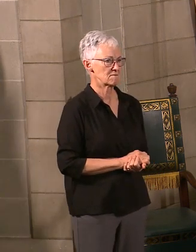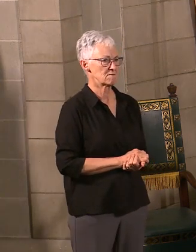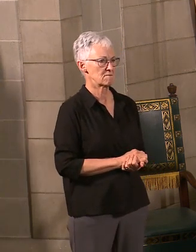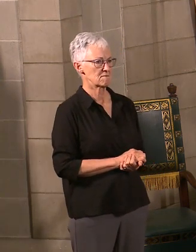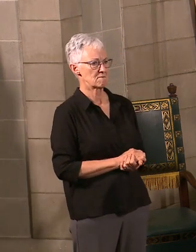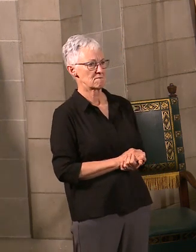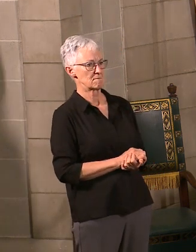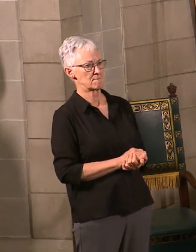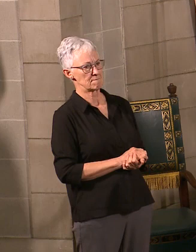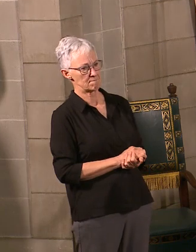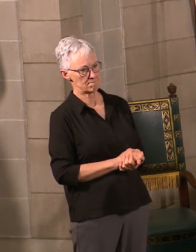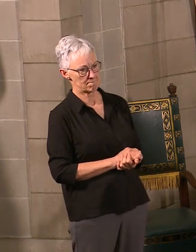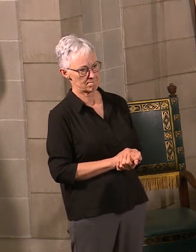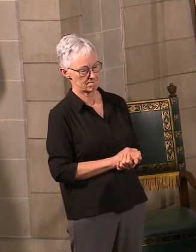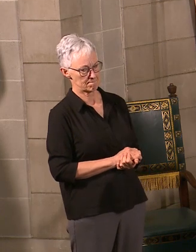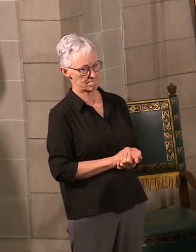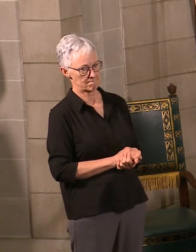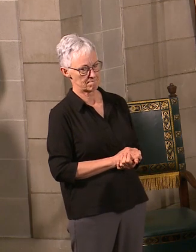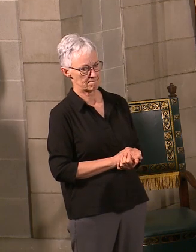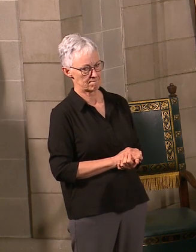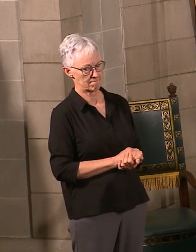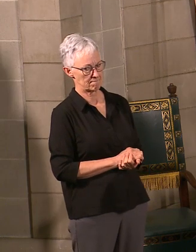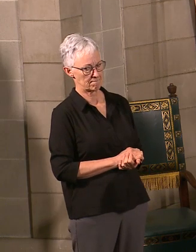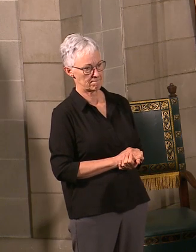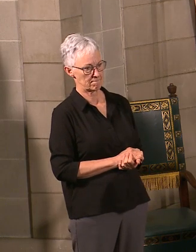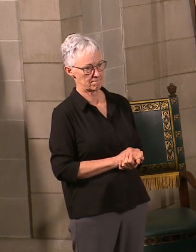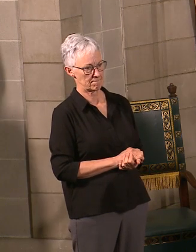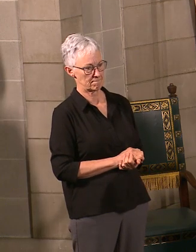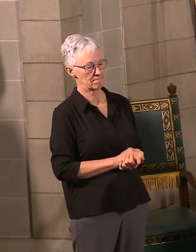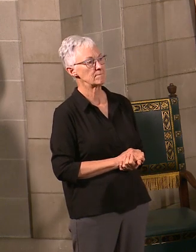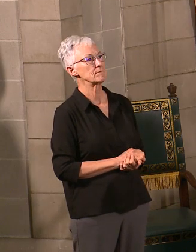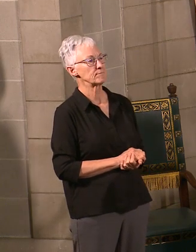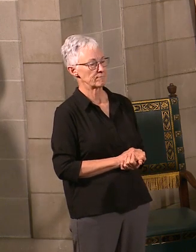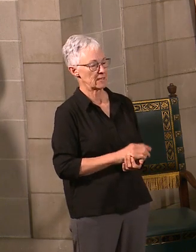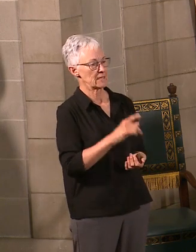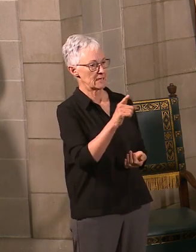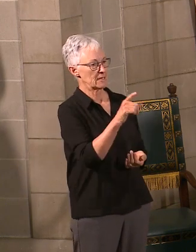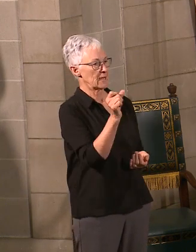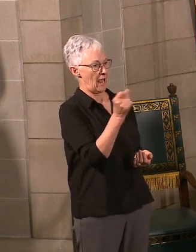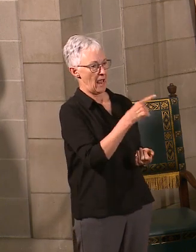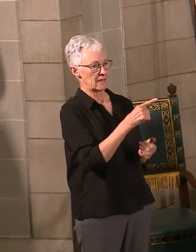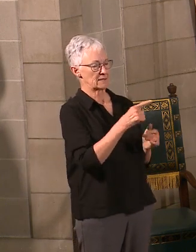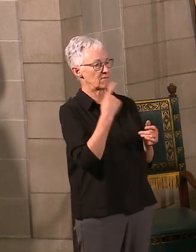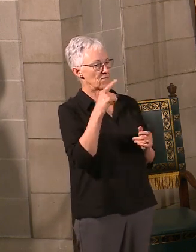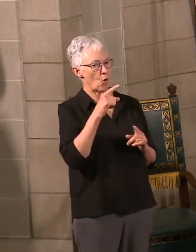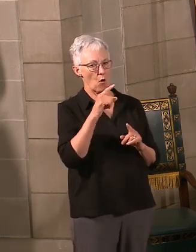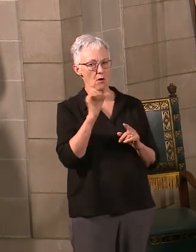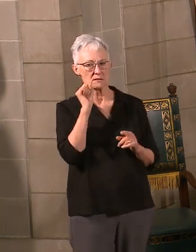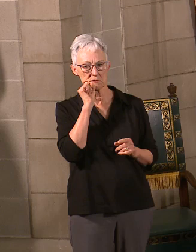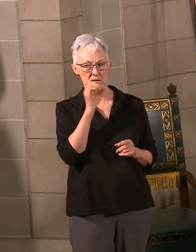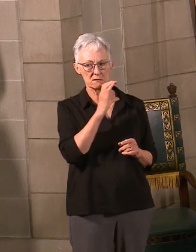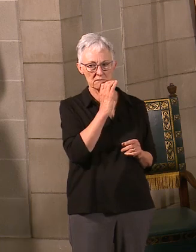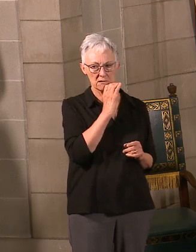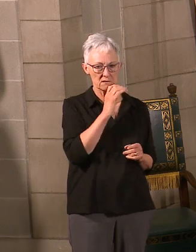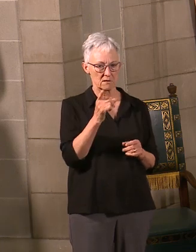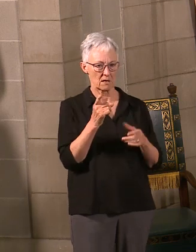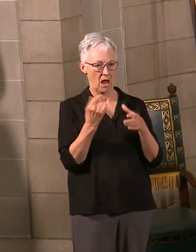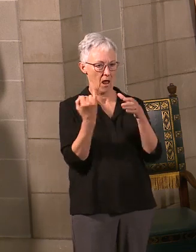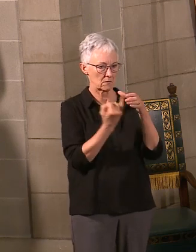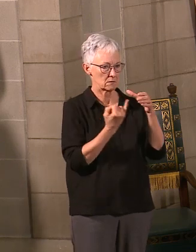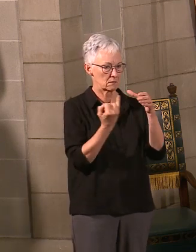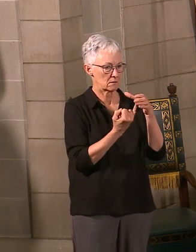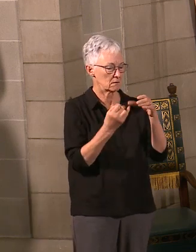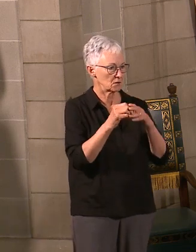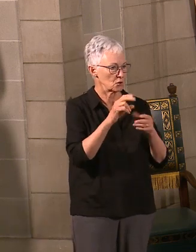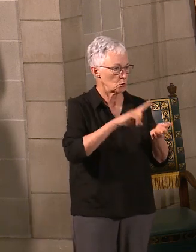help some of the seniors cope with this mental stress? Yeah, certainly one of the things we know is with the seniors being isolated, say in a nursing home or something